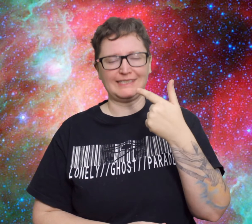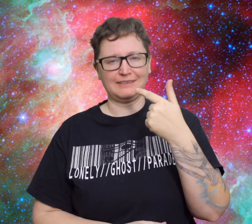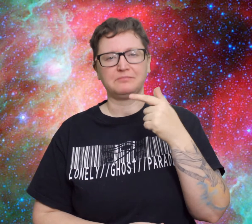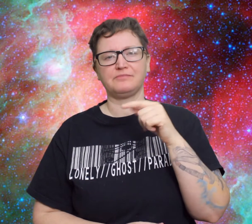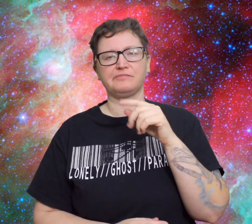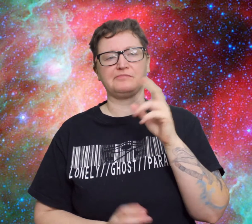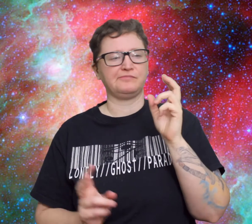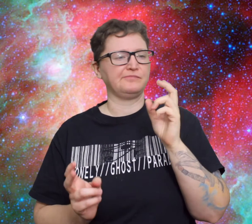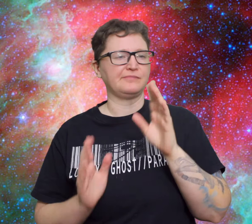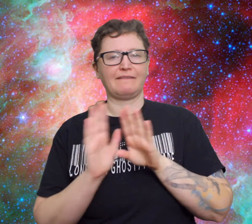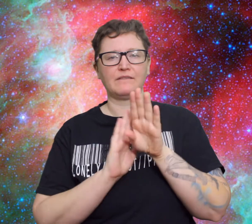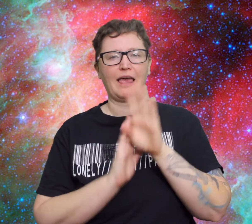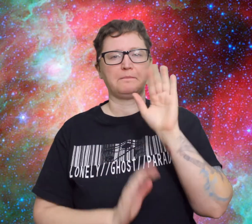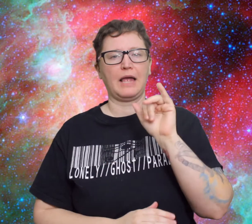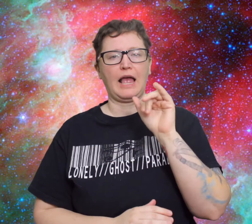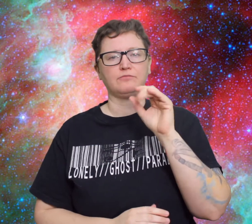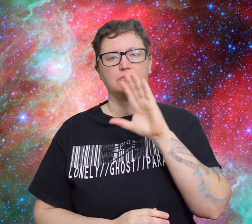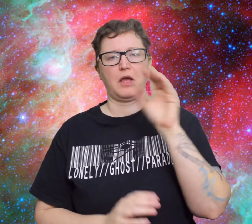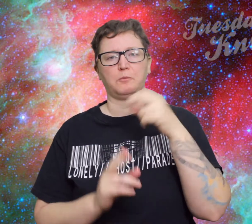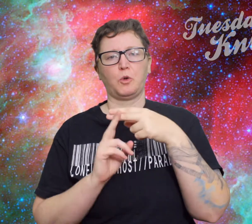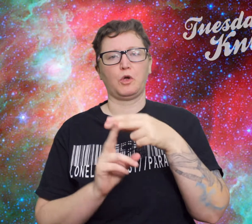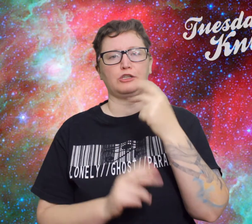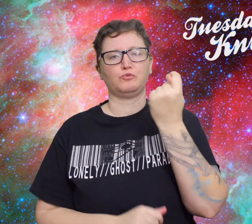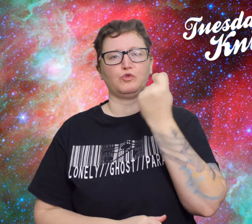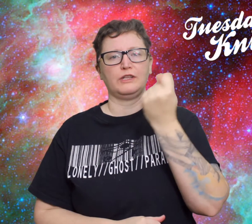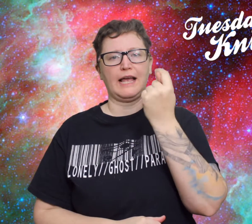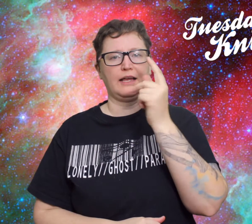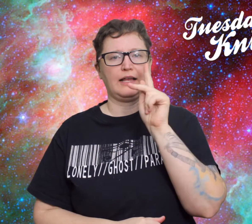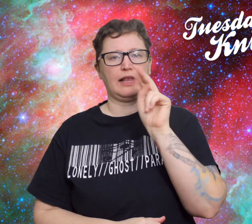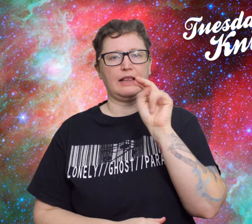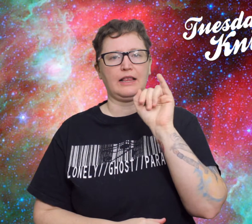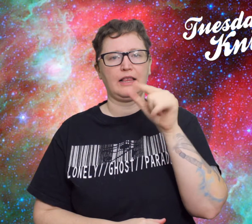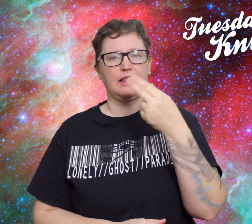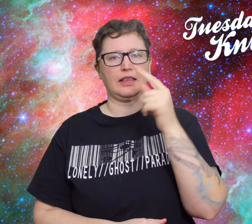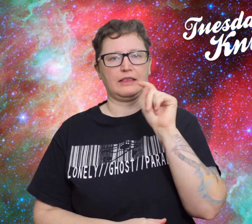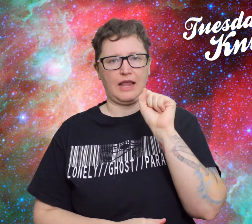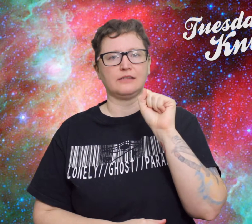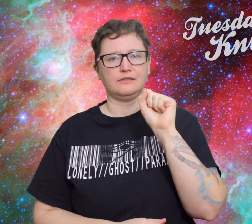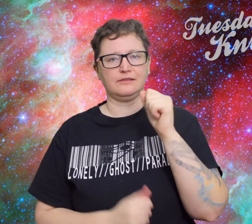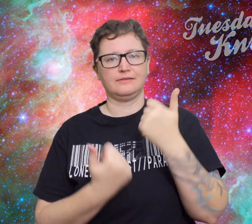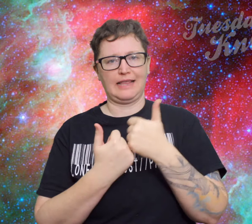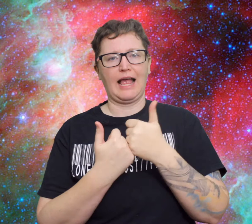So, Mothership is an RPG, and it was developed by a company called Tuesday Night